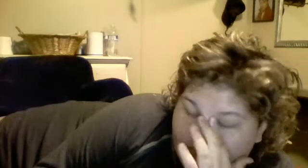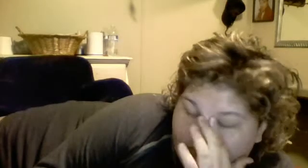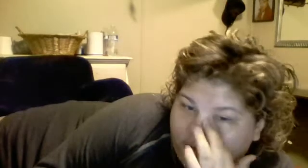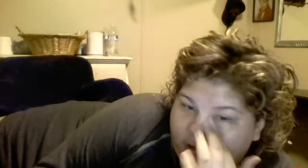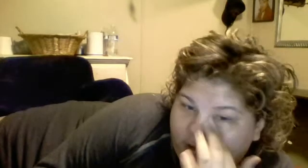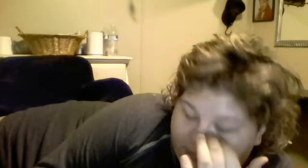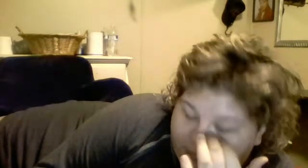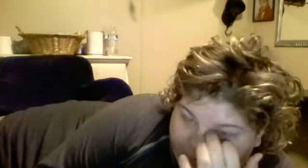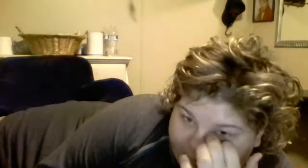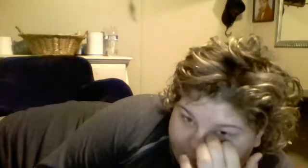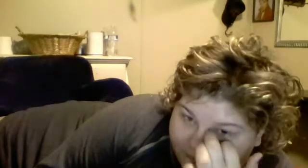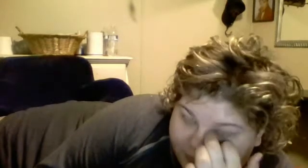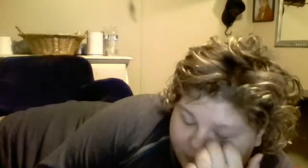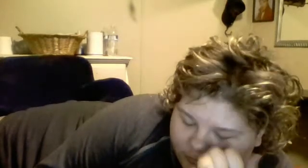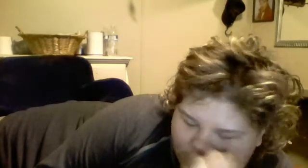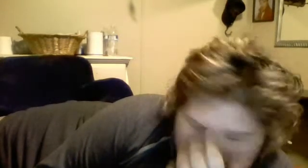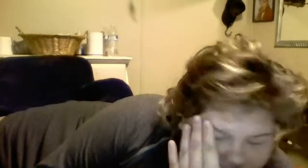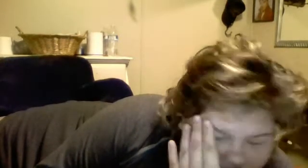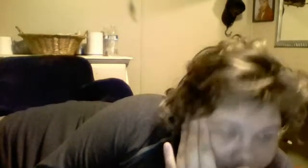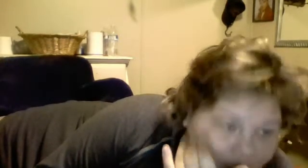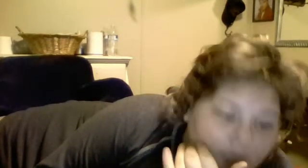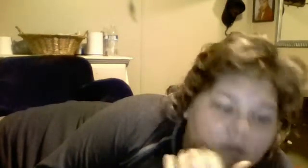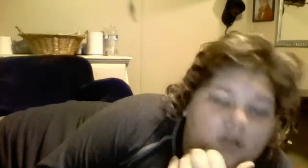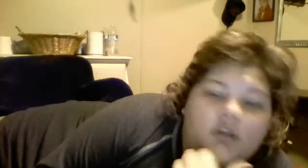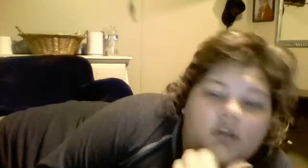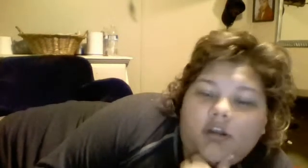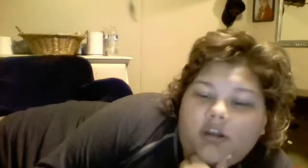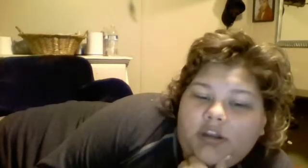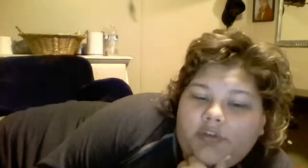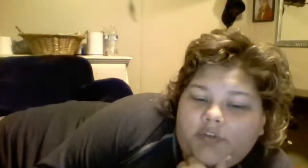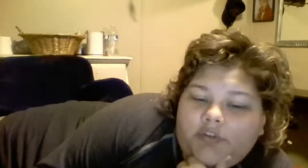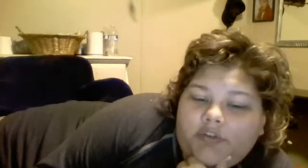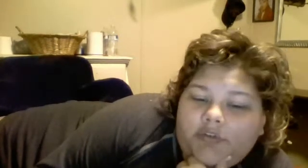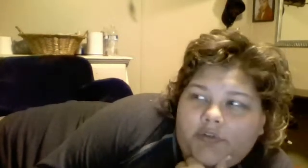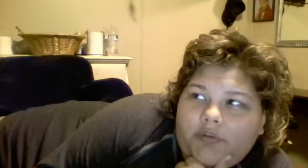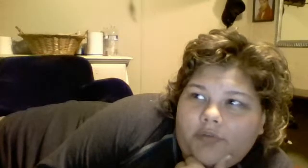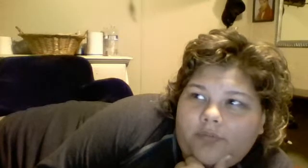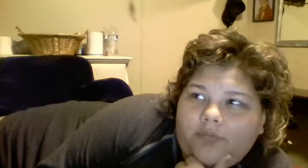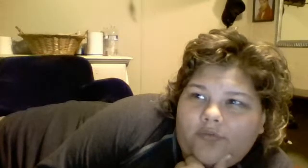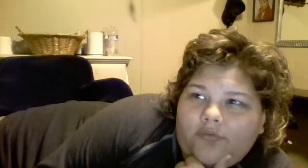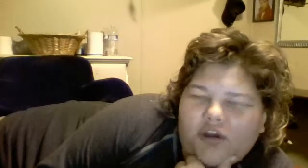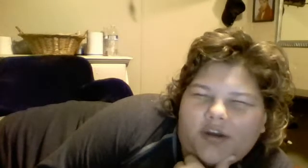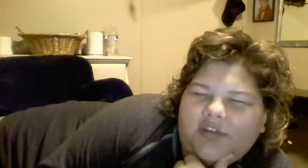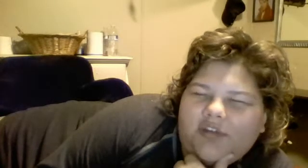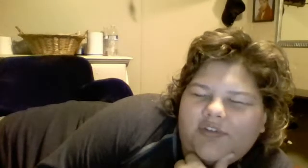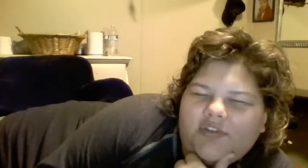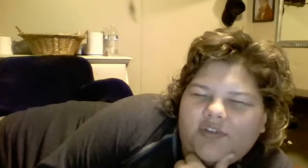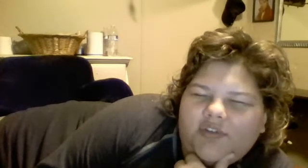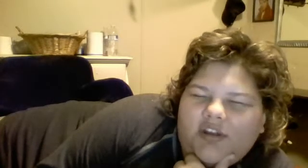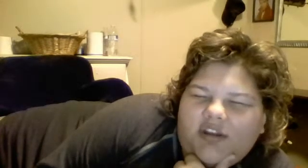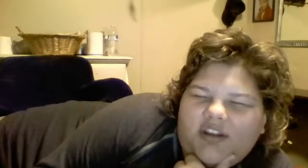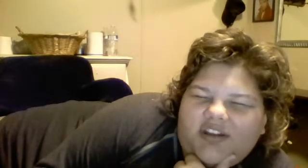you know, excuse me. It's just fun. It's just